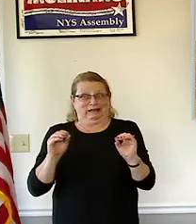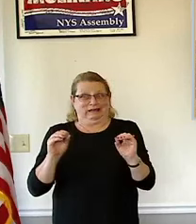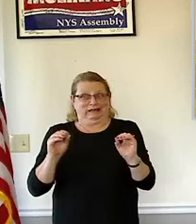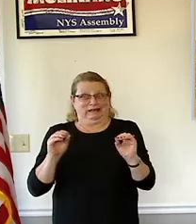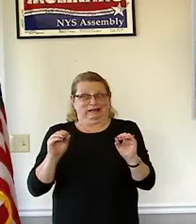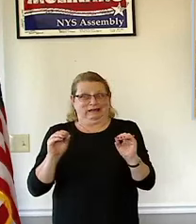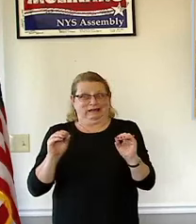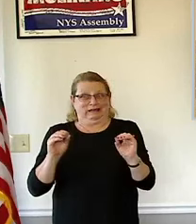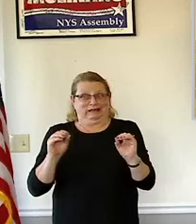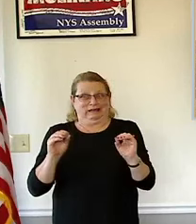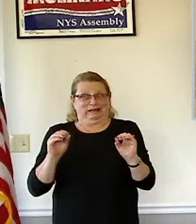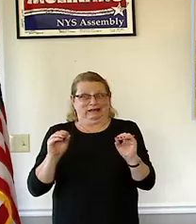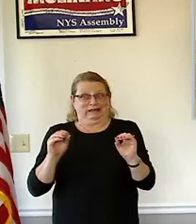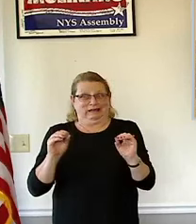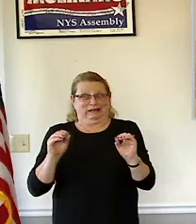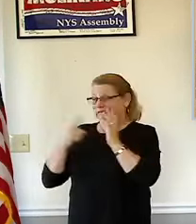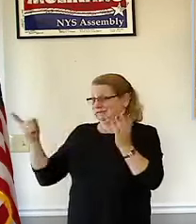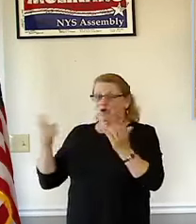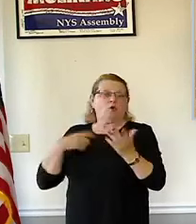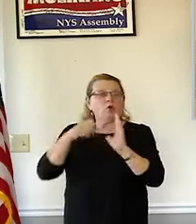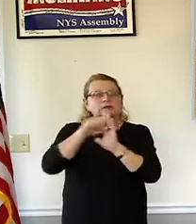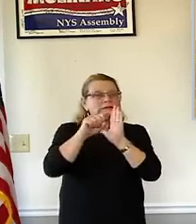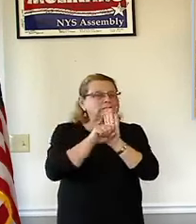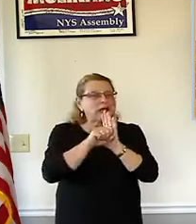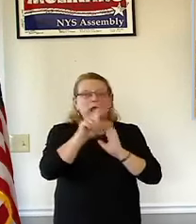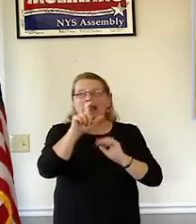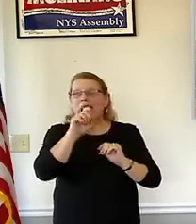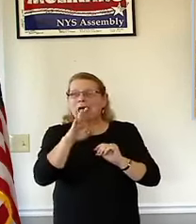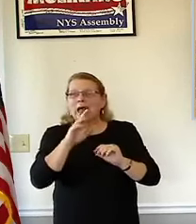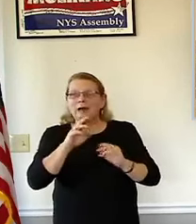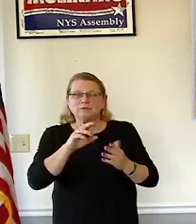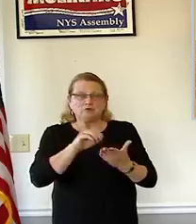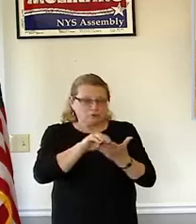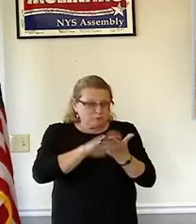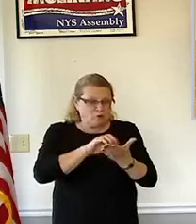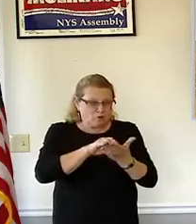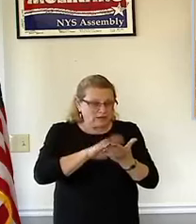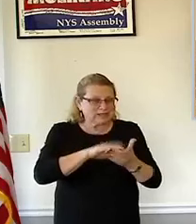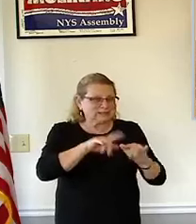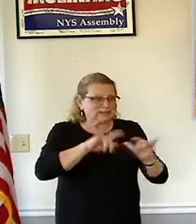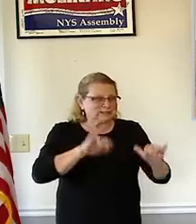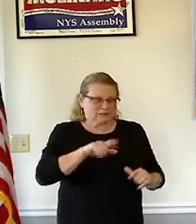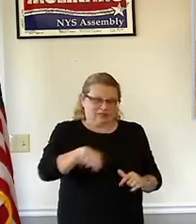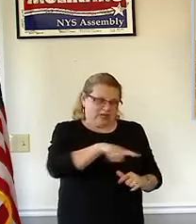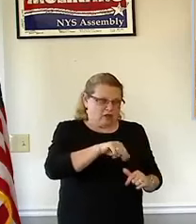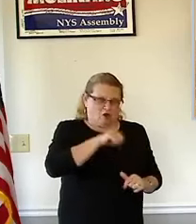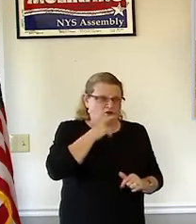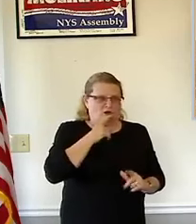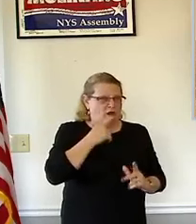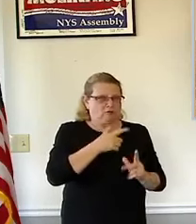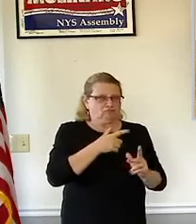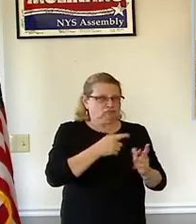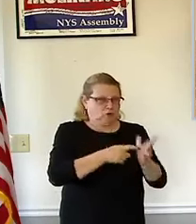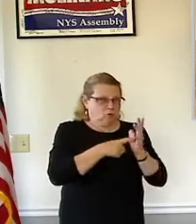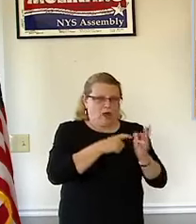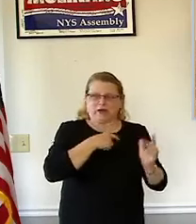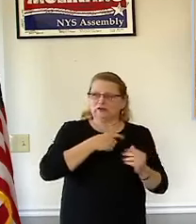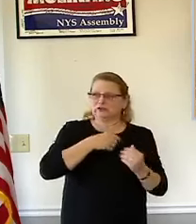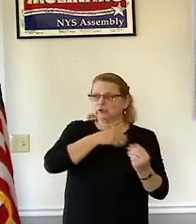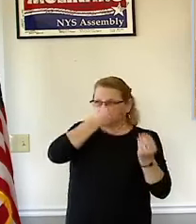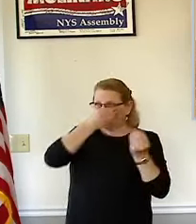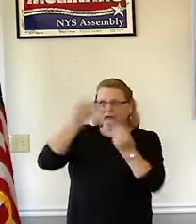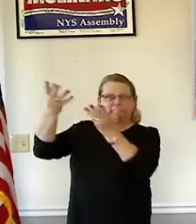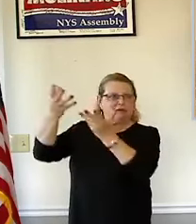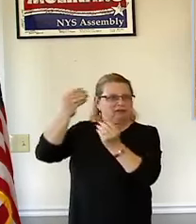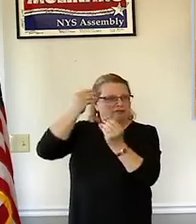or the state laboratory reporting system to give us that information, because, again, their residence is